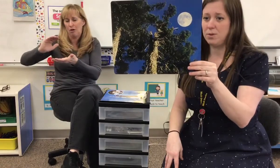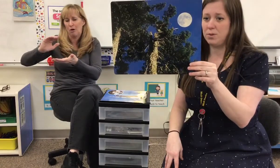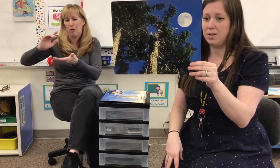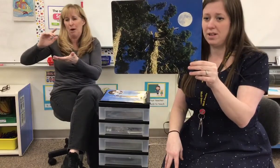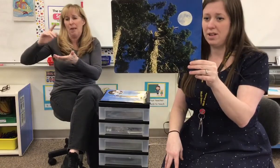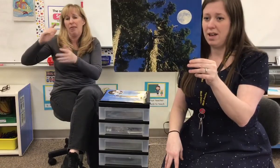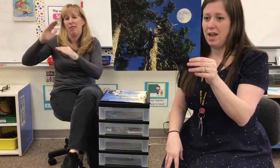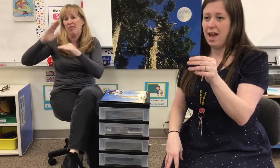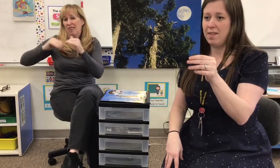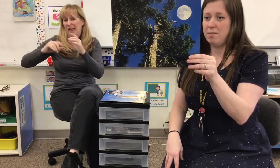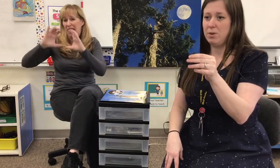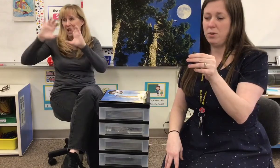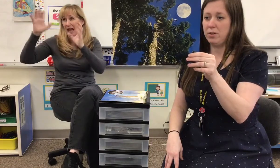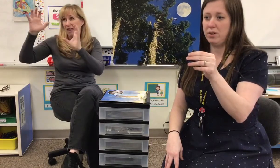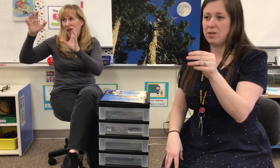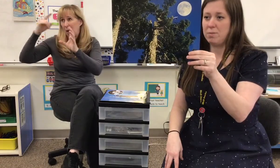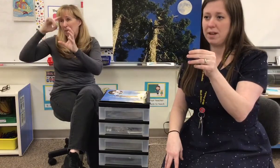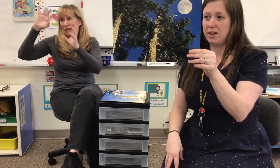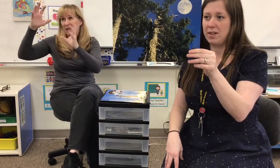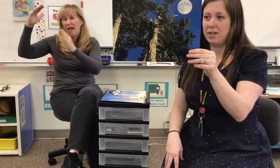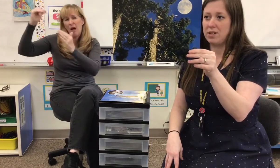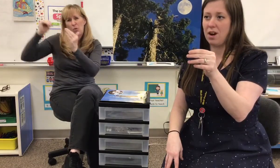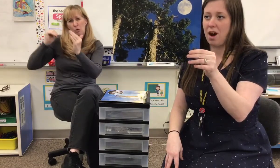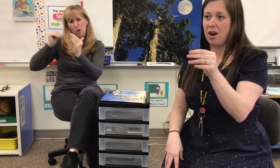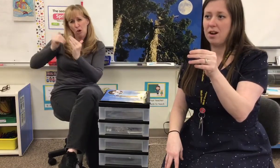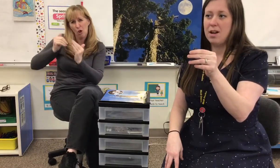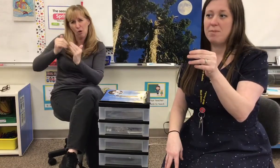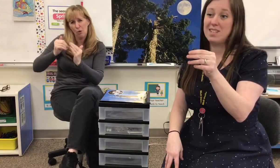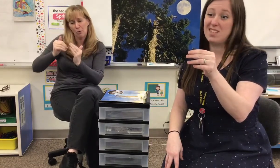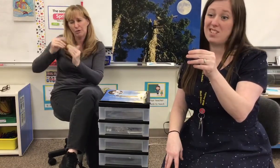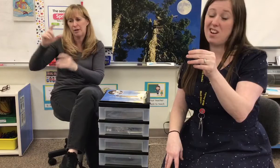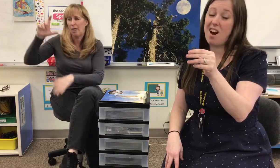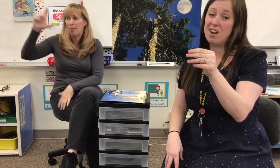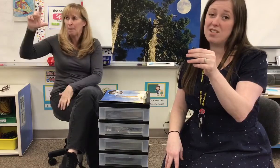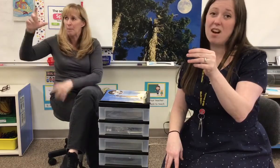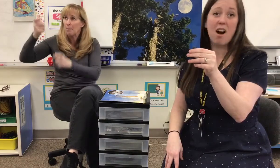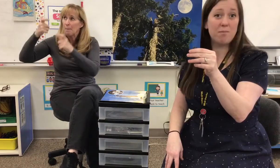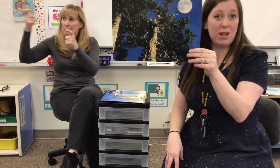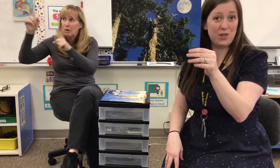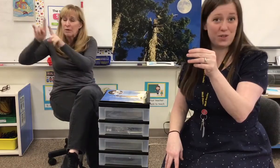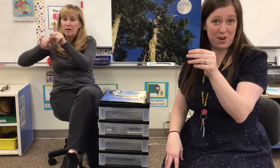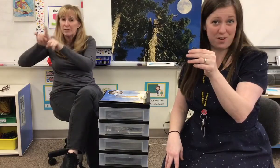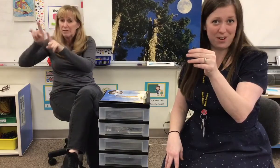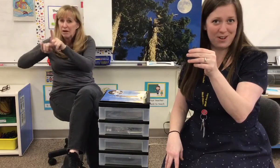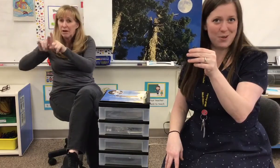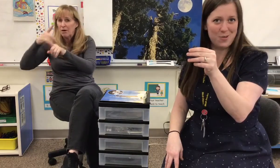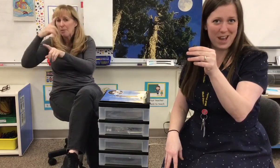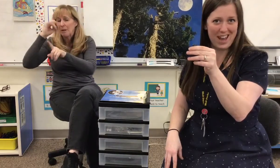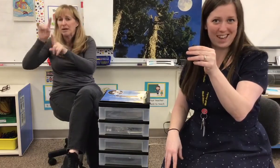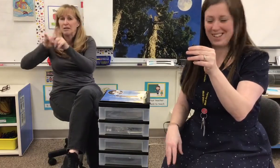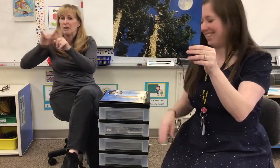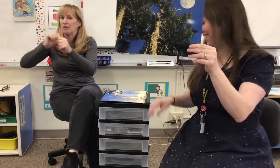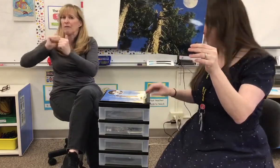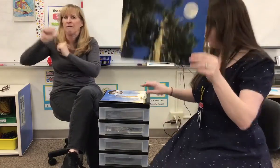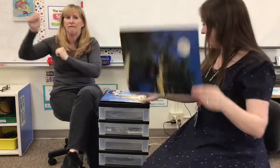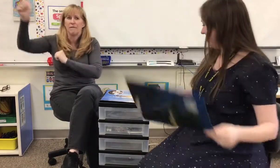than the moon. And the moon looks bigger than a star because the stars are much further